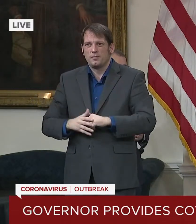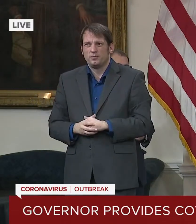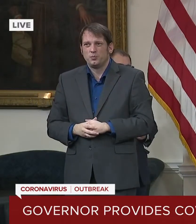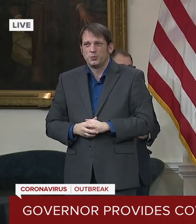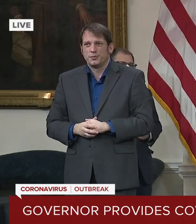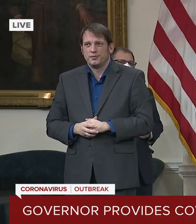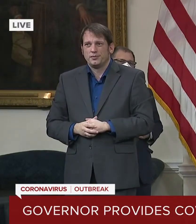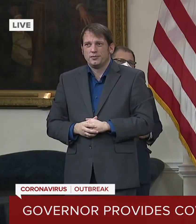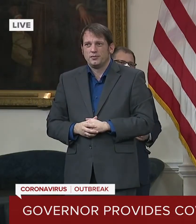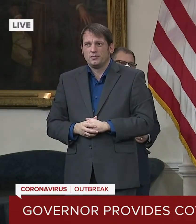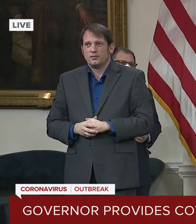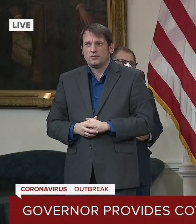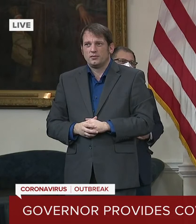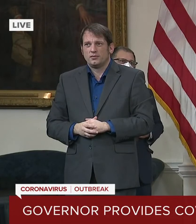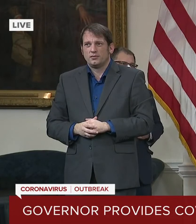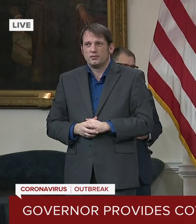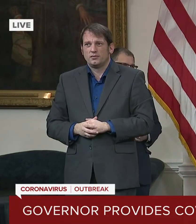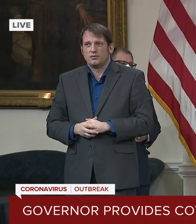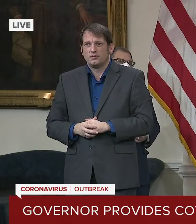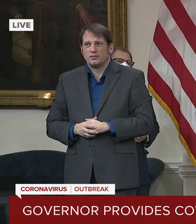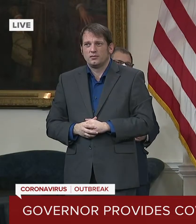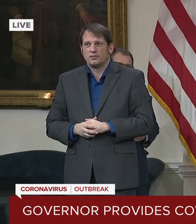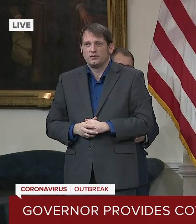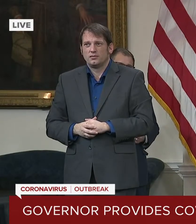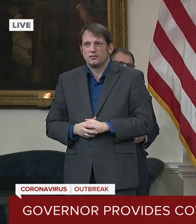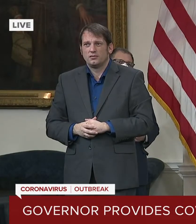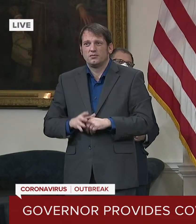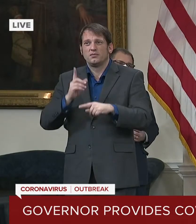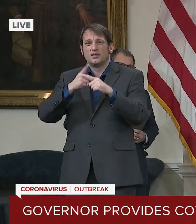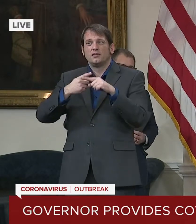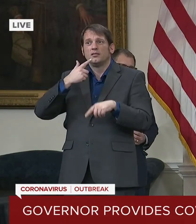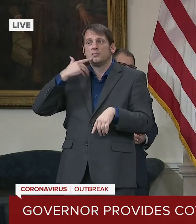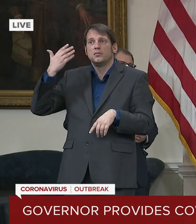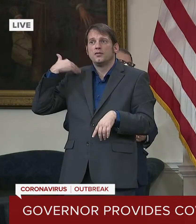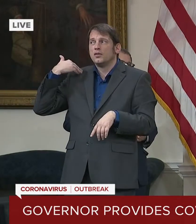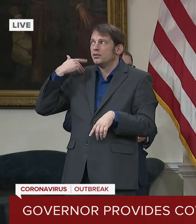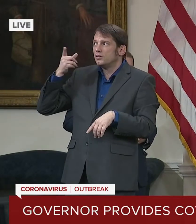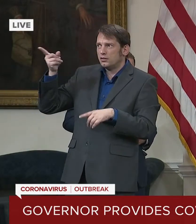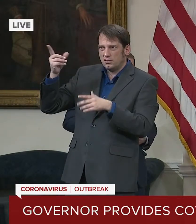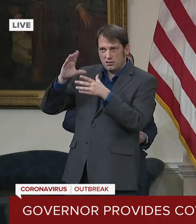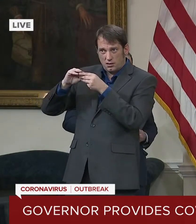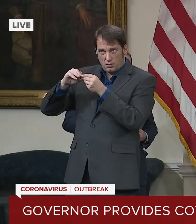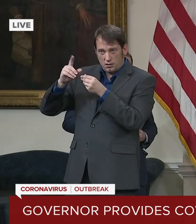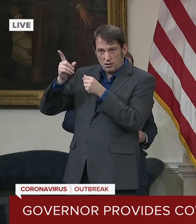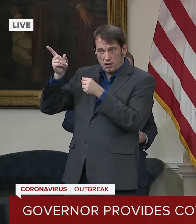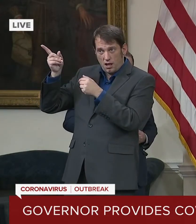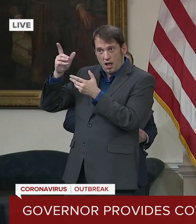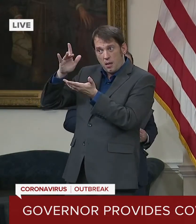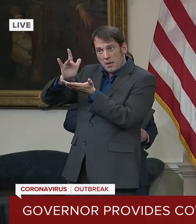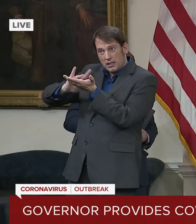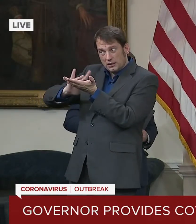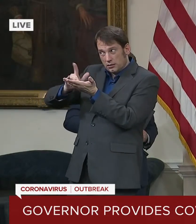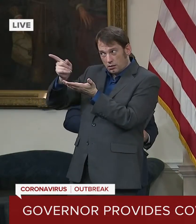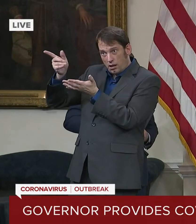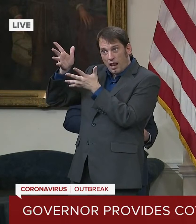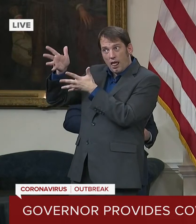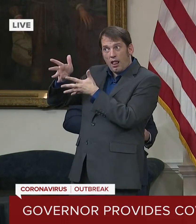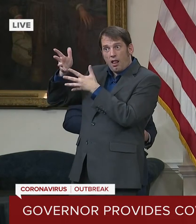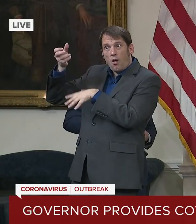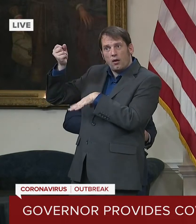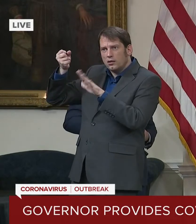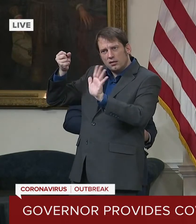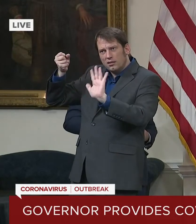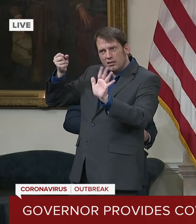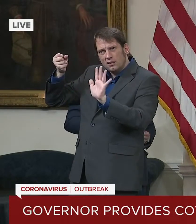the argument before was nobody's using these ones and they're sitting on the shelf, and we didn't want them to expire, so we had to get them in arms. Since